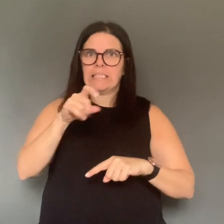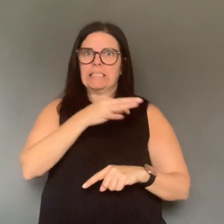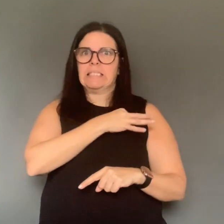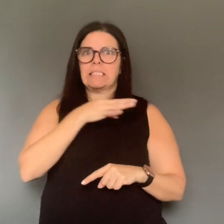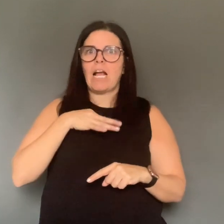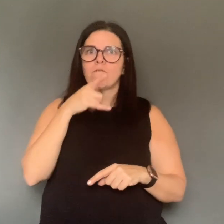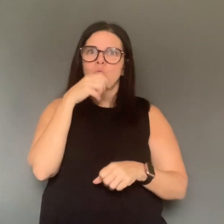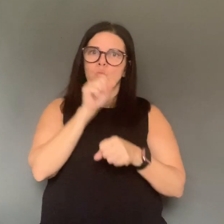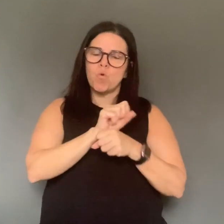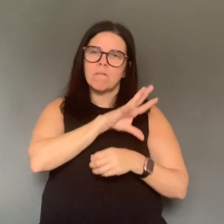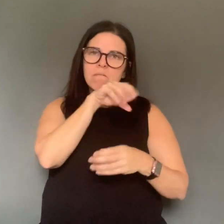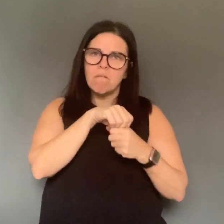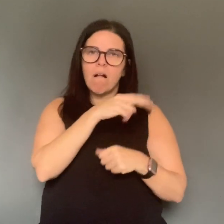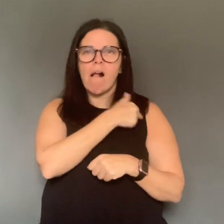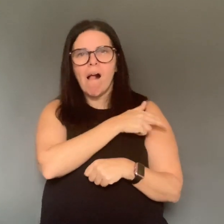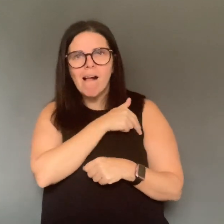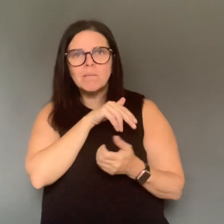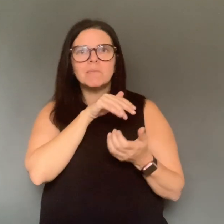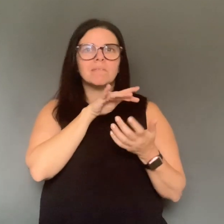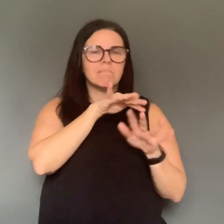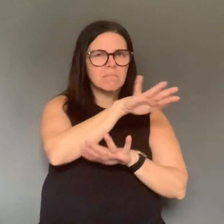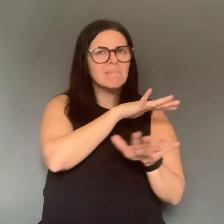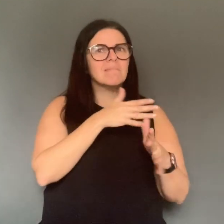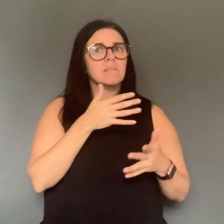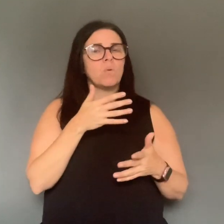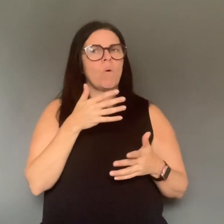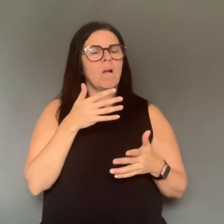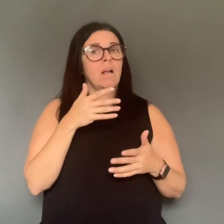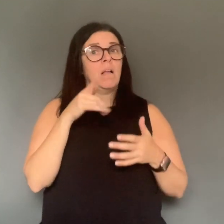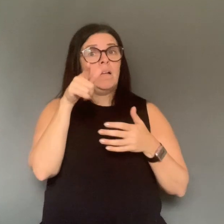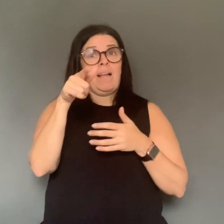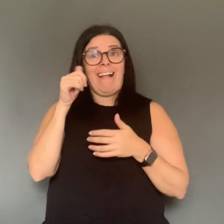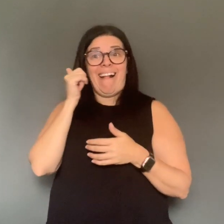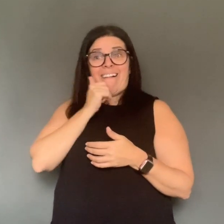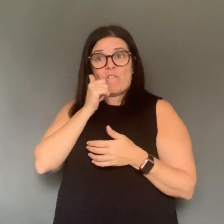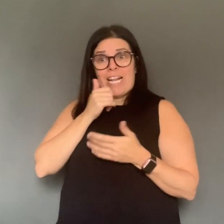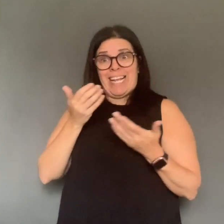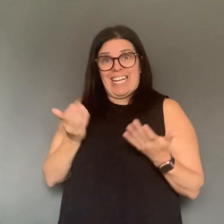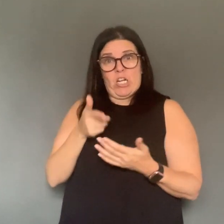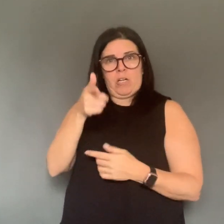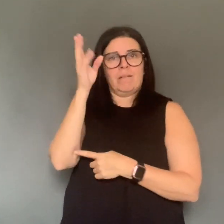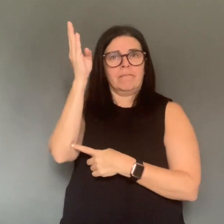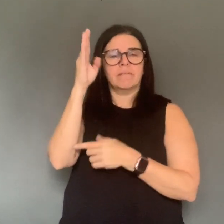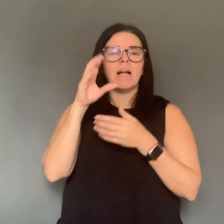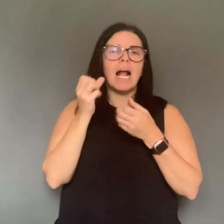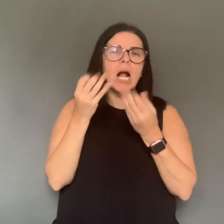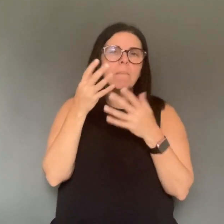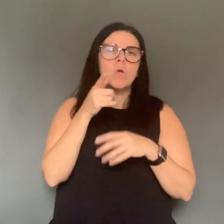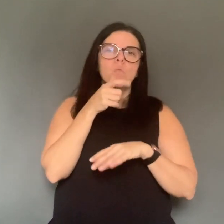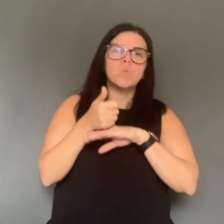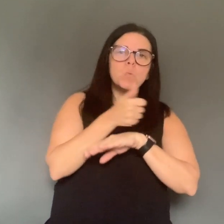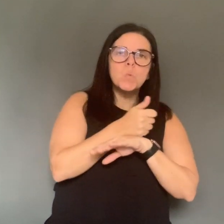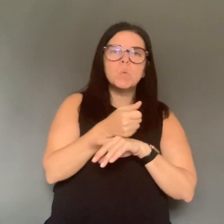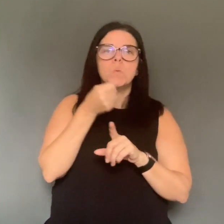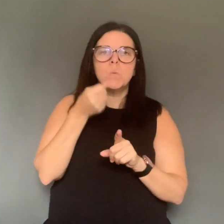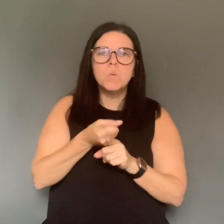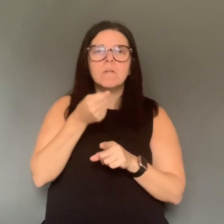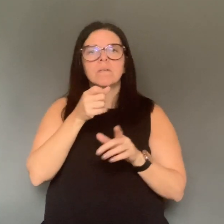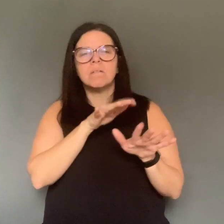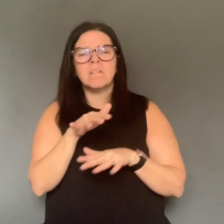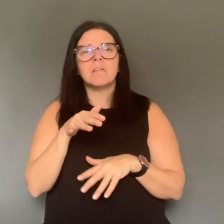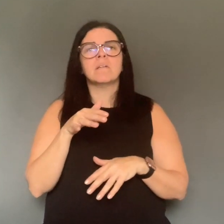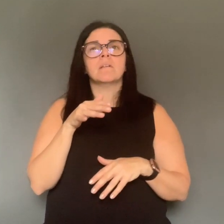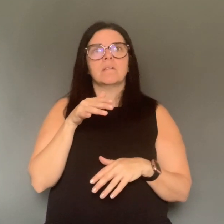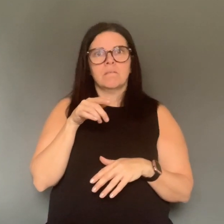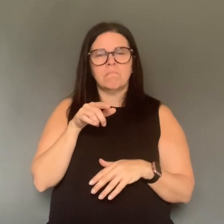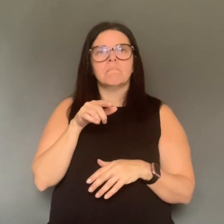daily the number of Windsorites who work in healthcare in Detroit and their positive COVID-19 results is not appropriate. Healthcare